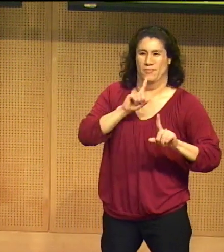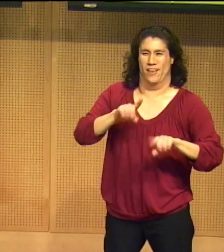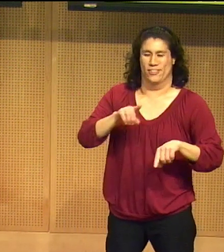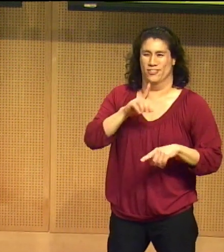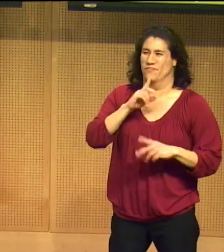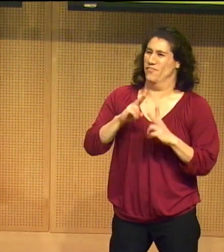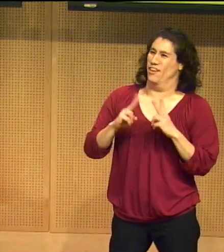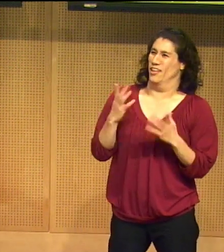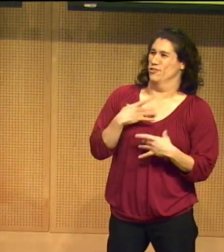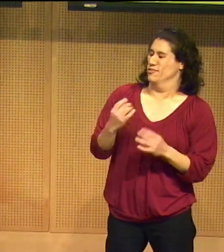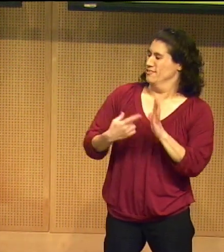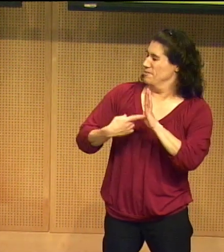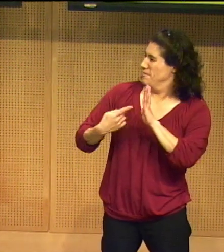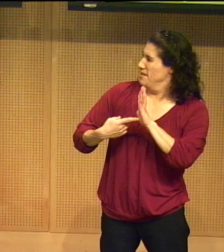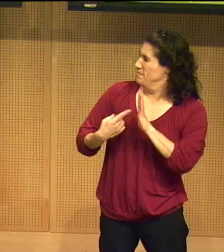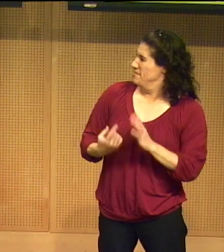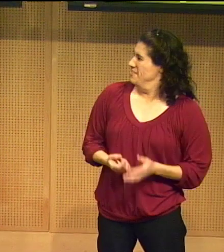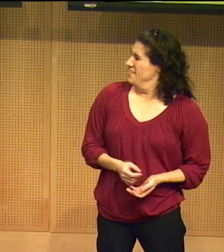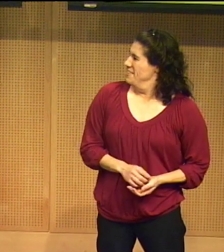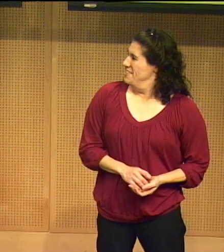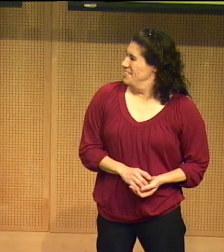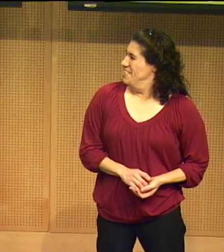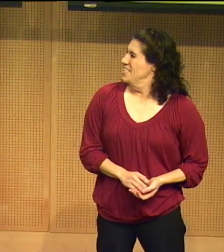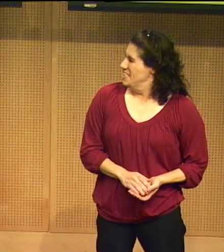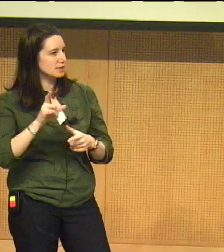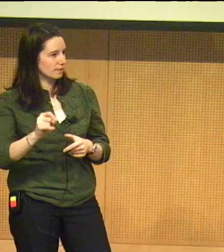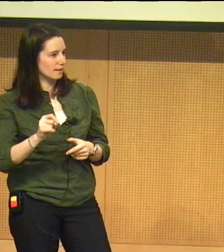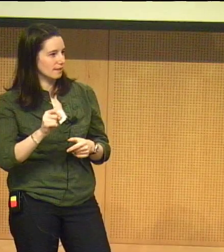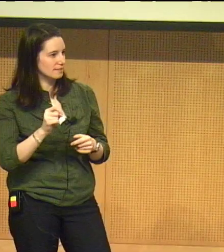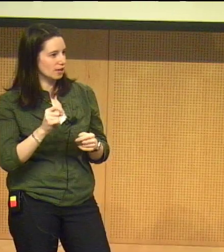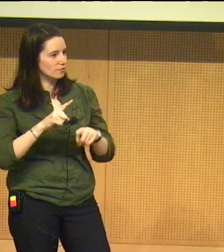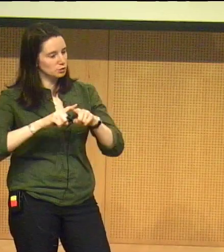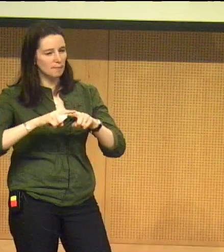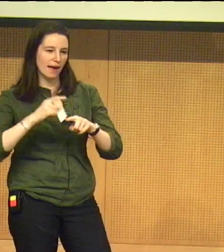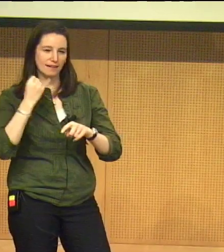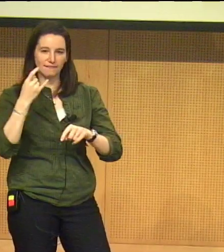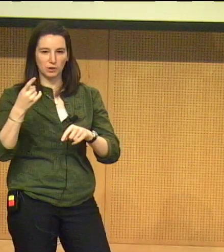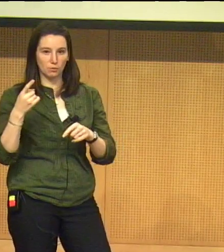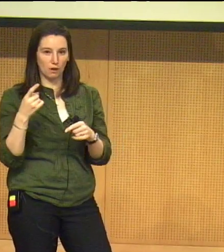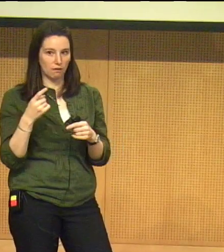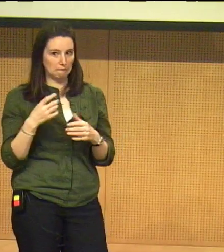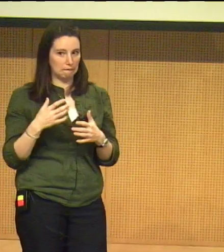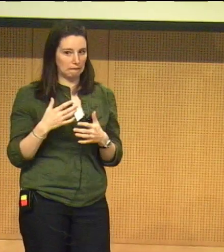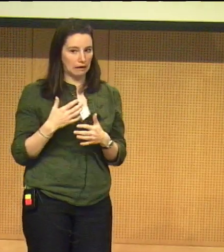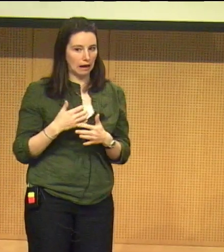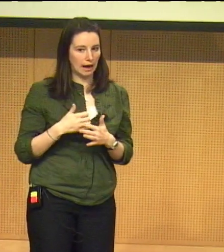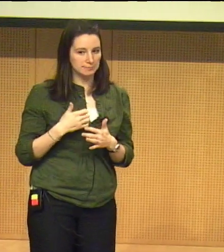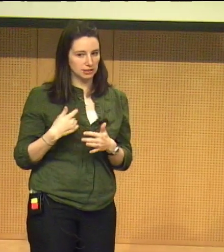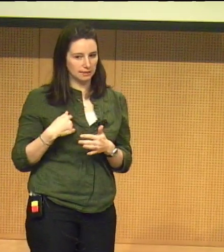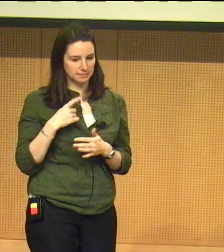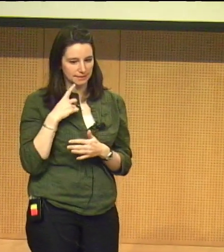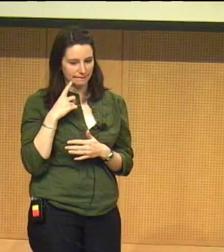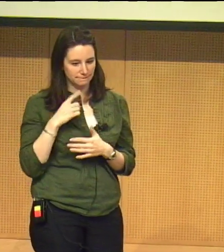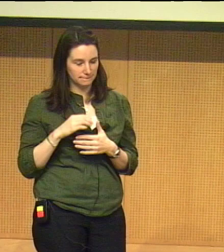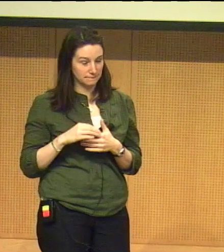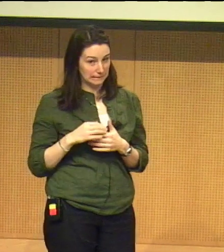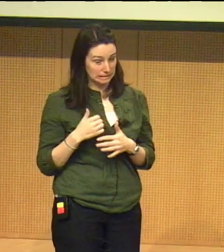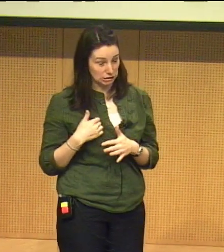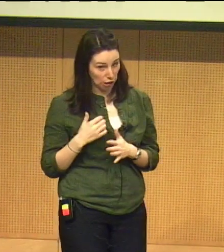I think the reaction is just very interesting sometimes from people. It depends on how you deal with it, right? Because if you're like, well, I'm